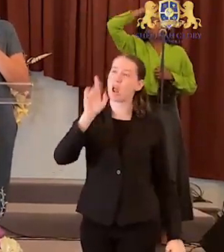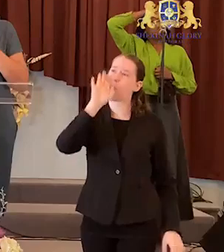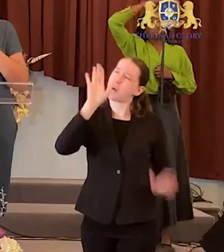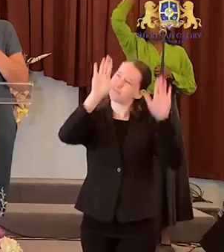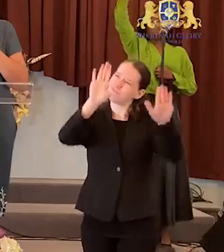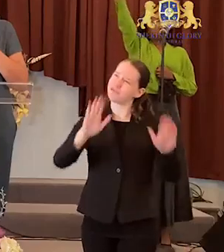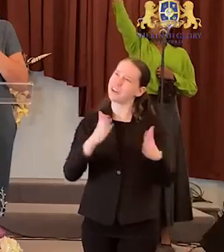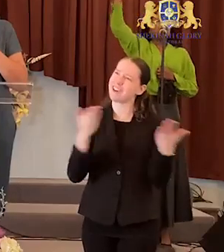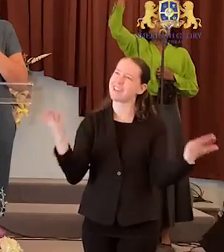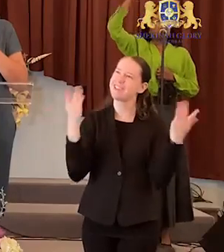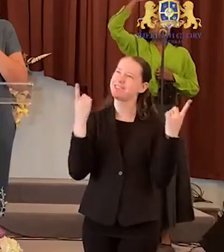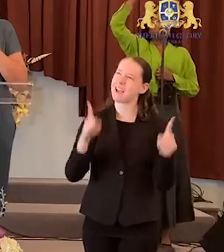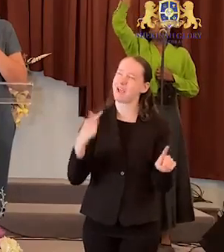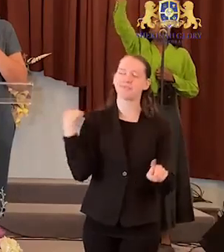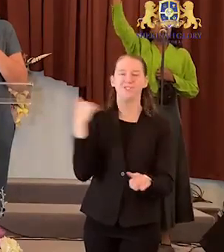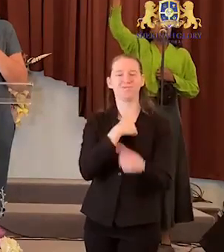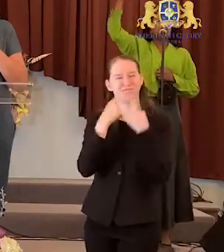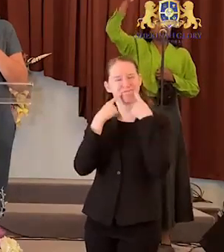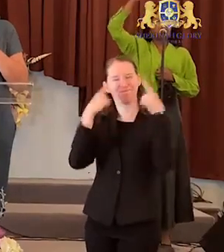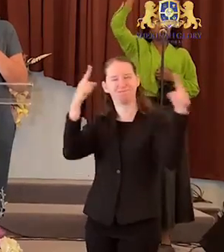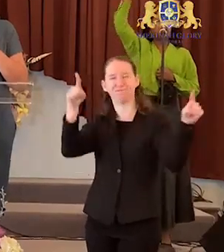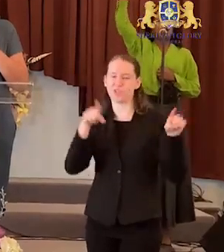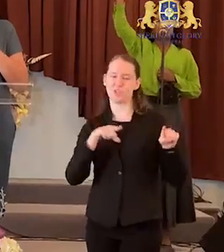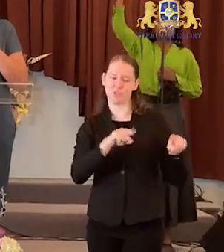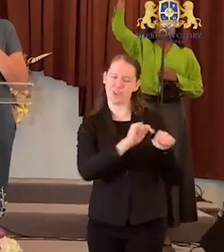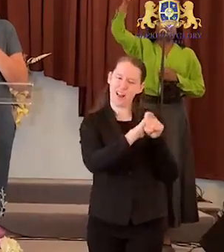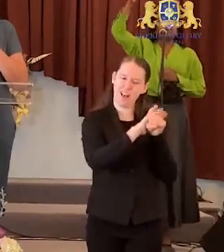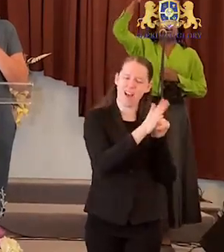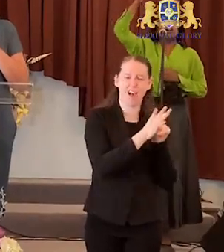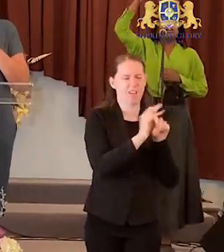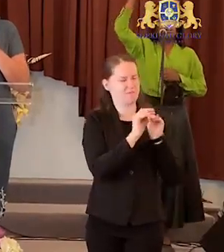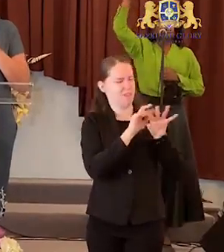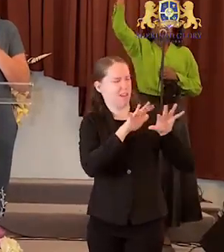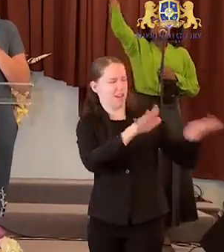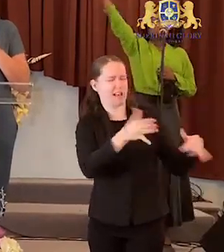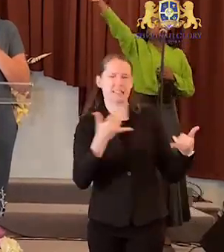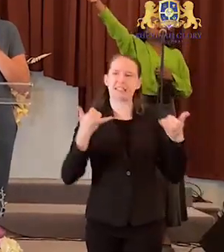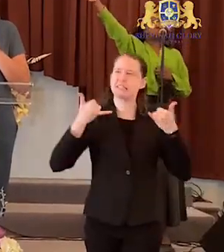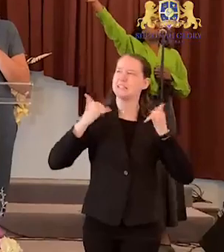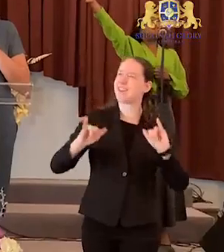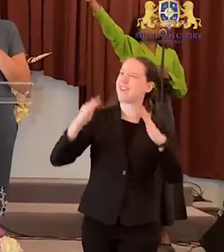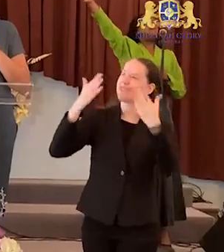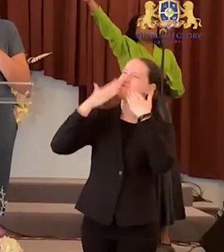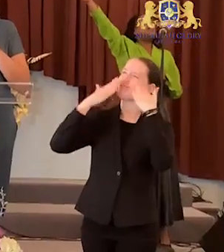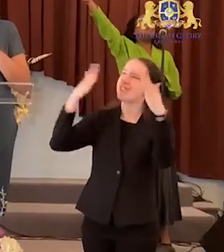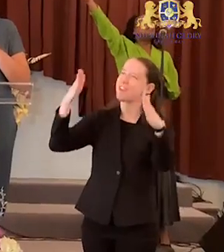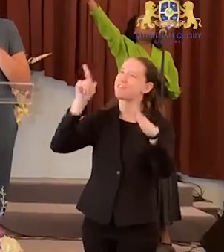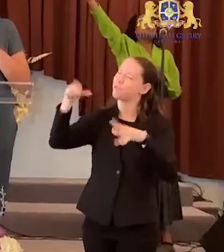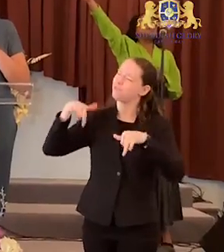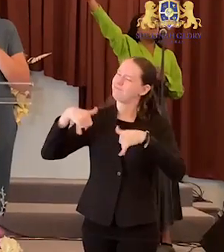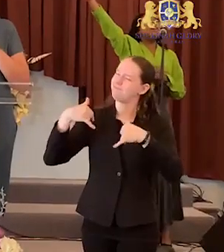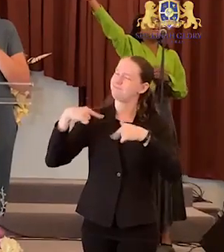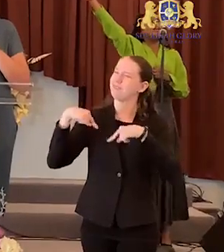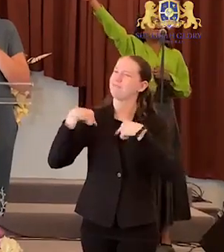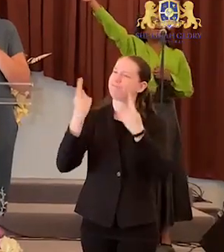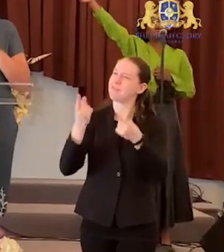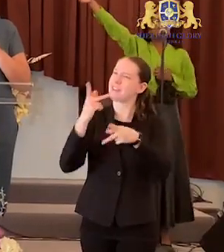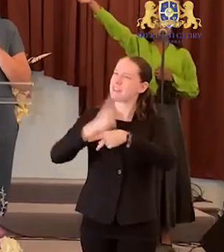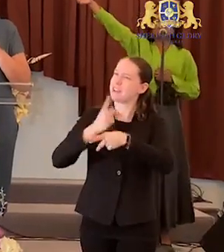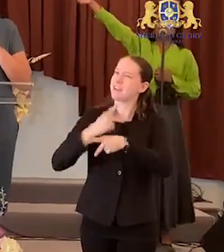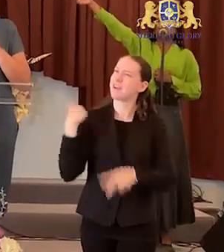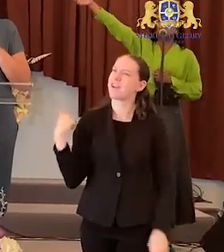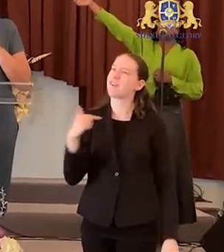claim it on today, oh God. Even in the midst of COVID, Lord God, we bless you for continuing to keep us covered under your